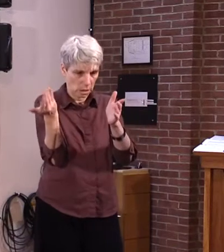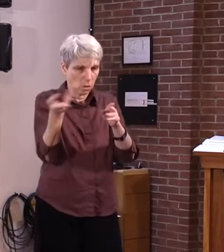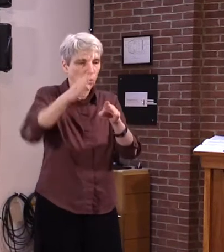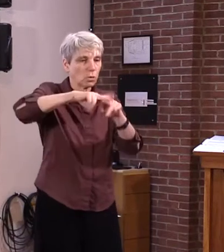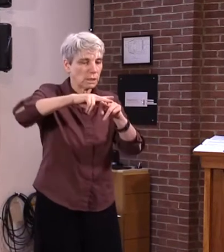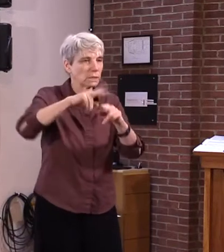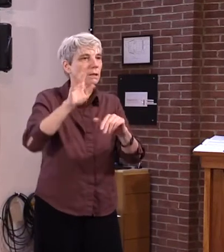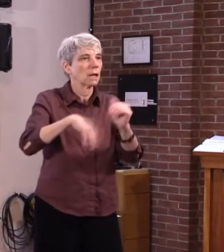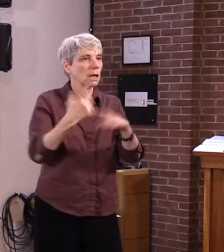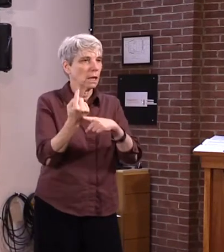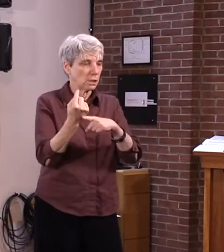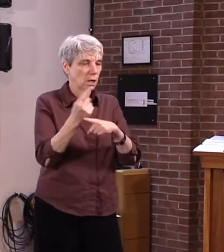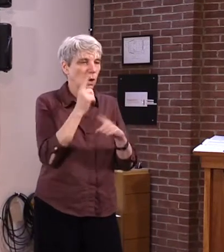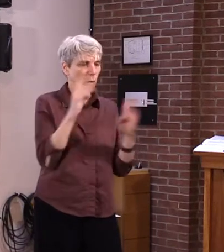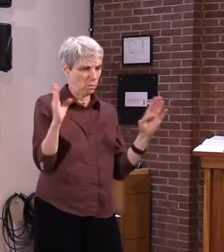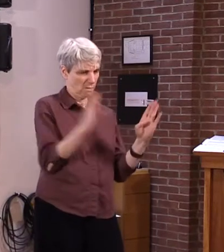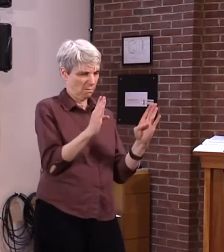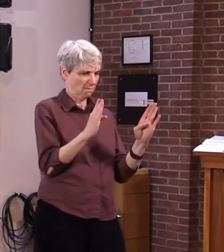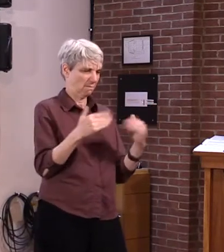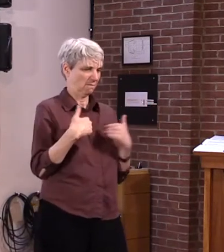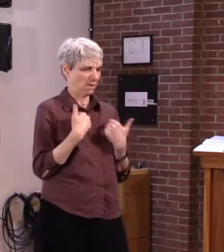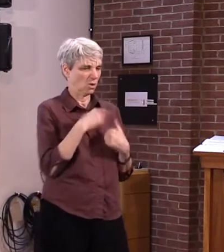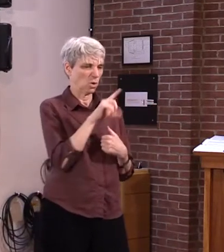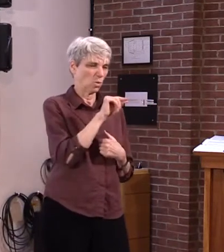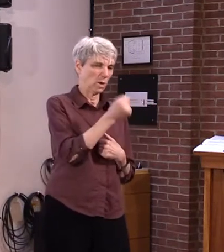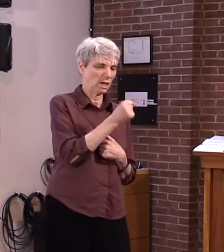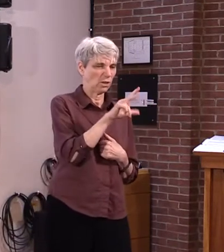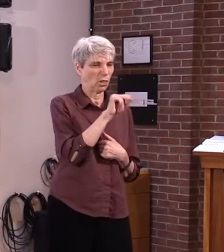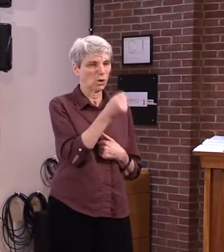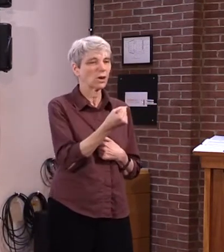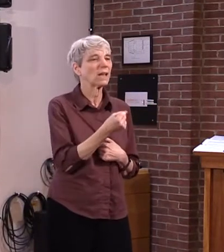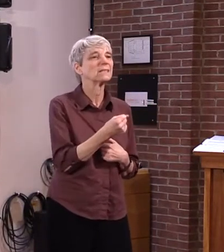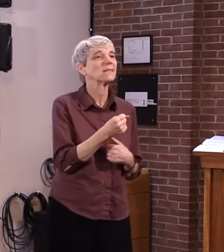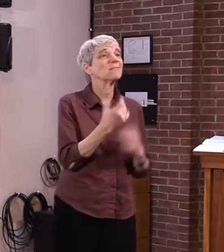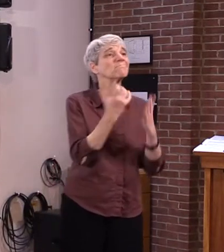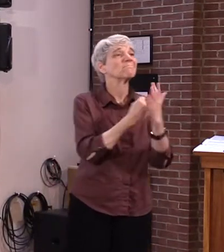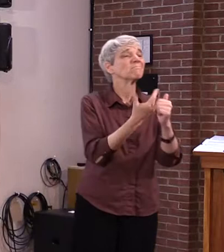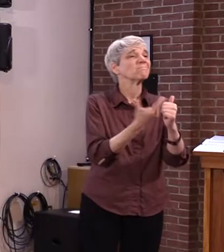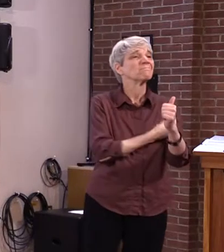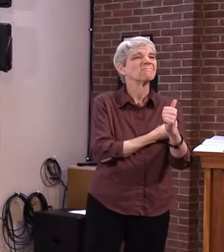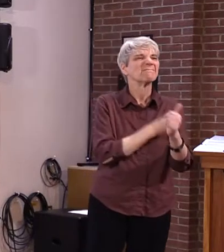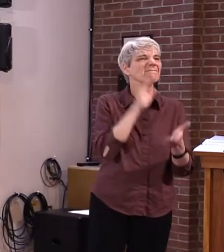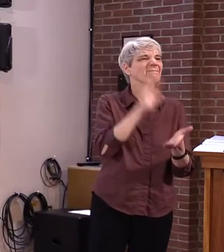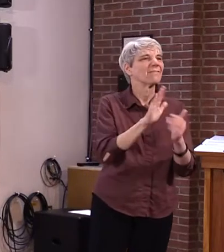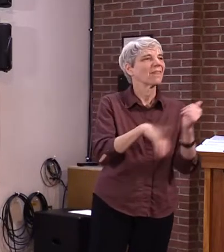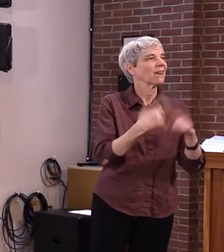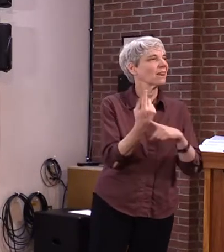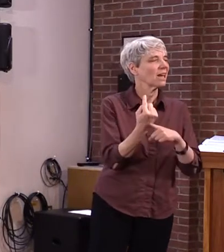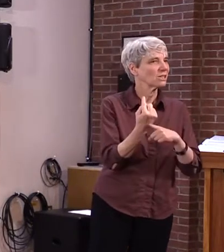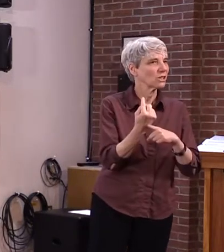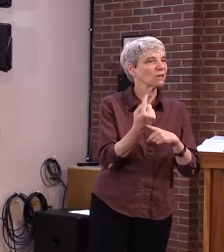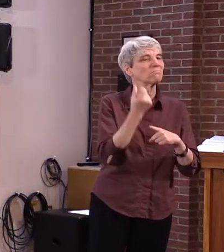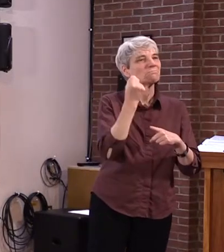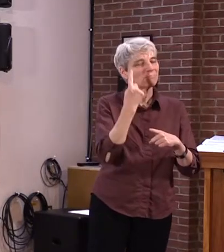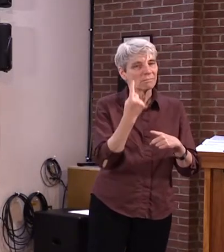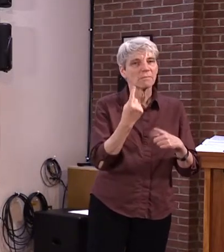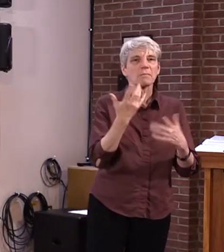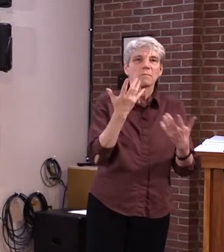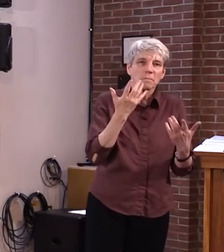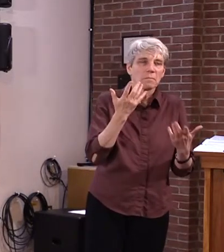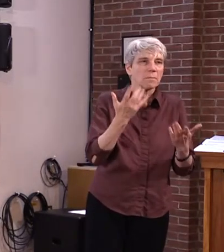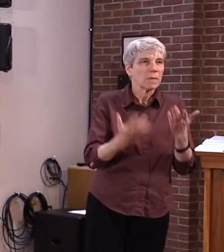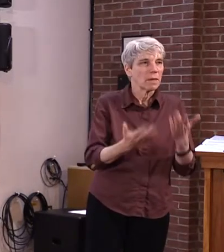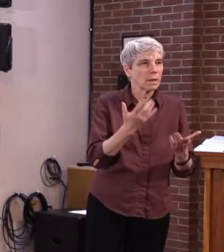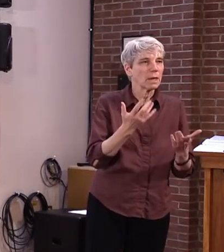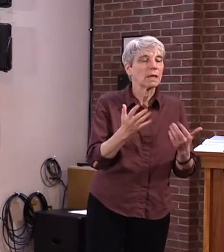last year. Those that are in their young 20s into young 30s, they're down a little bit from last year. And of course, even if you might not have a significant impact from the flu,